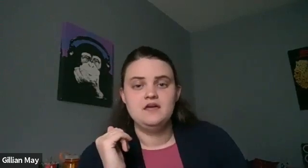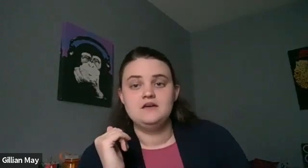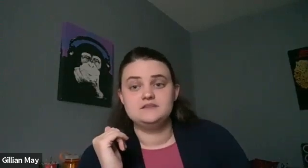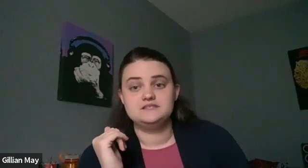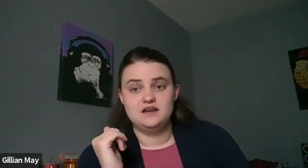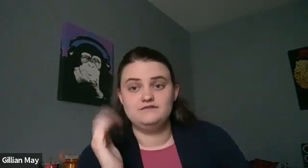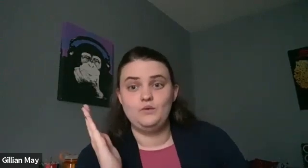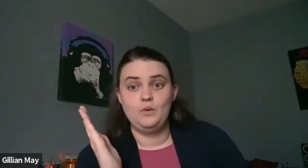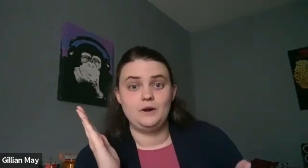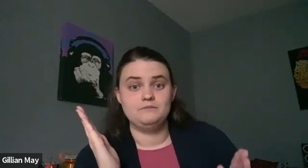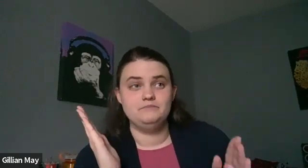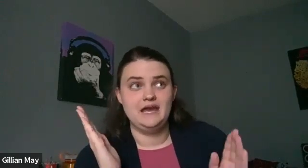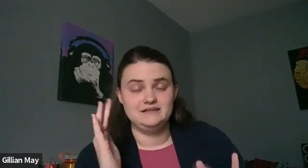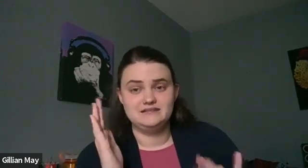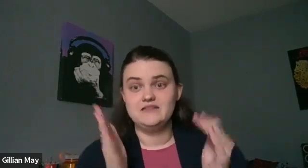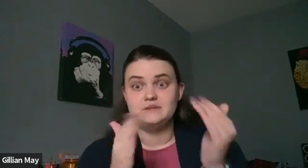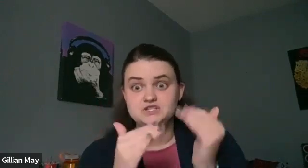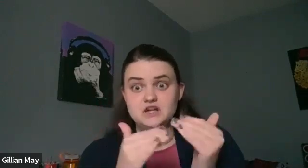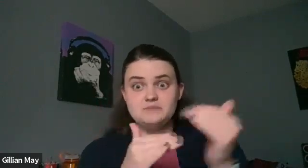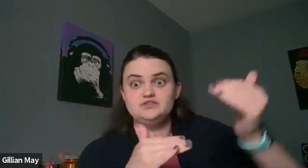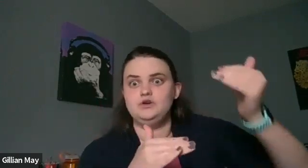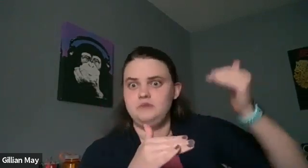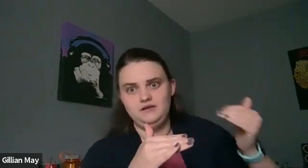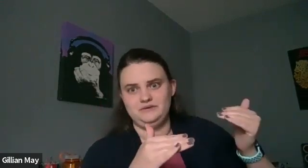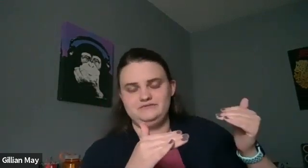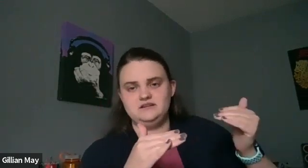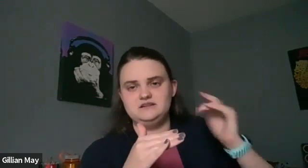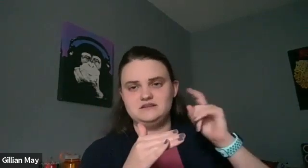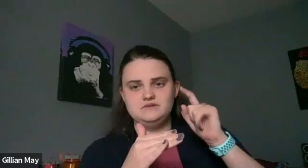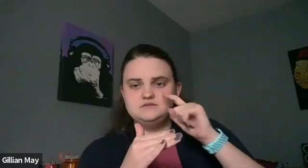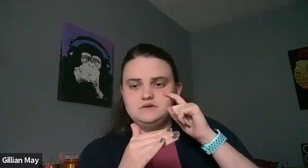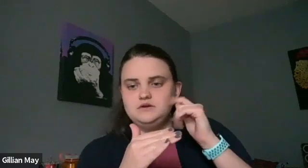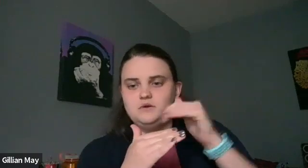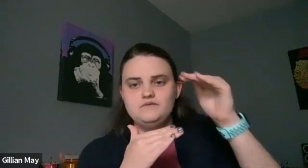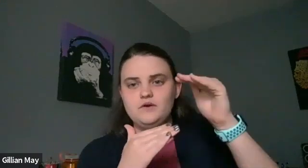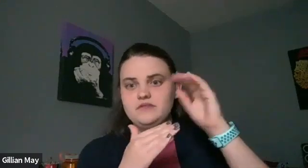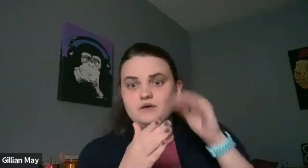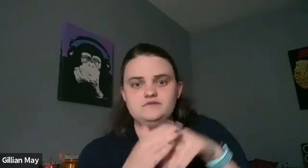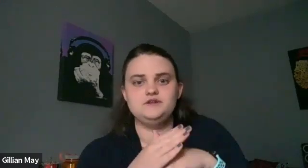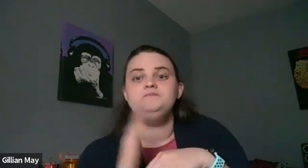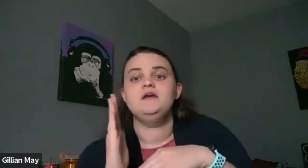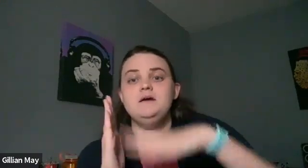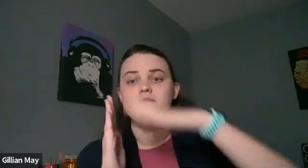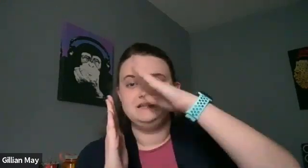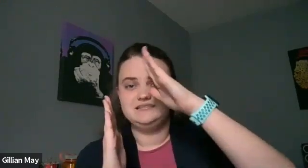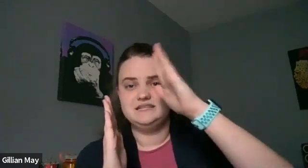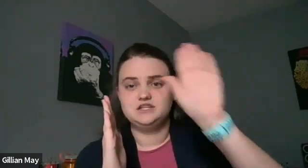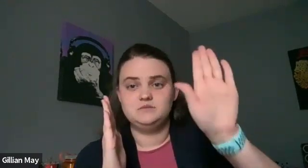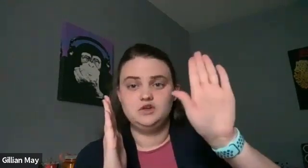The sign for painting, and then I'm going to stop and go back what I've done, because I realized we're going far without review. Painting is going to be your